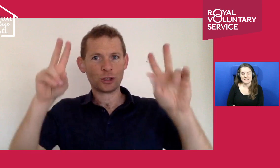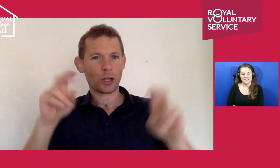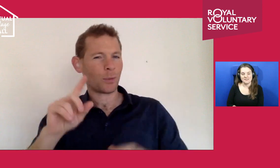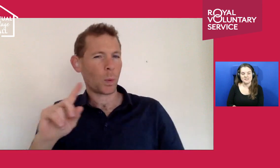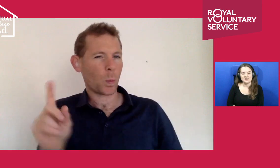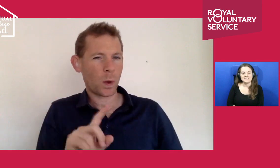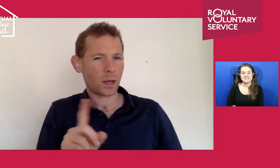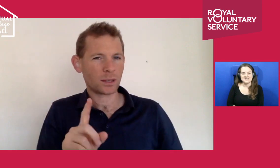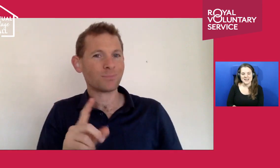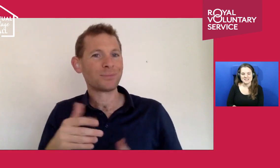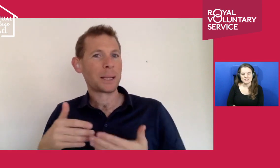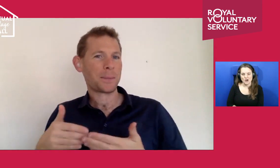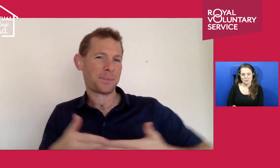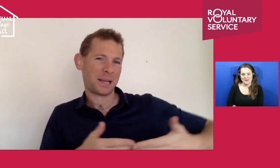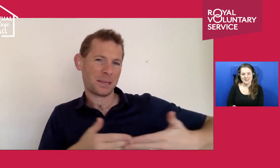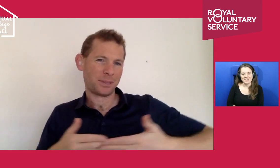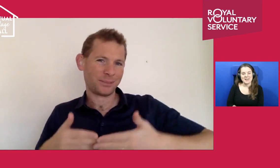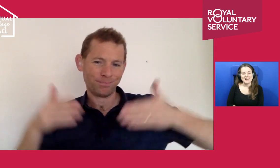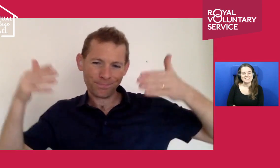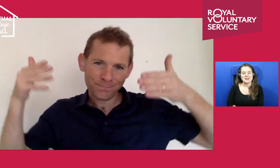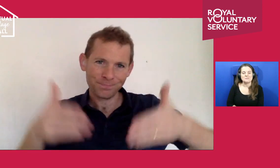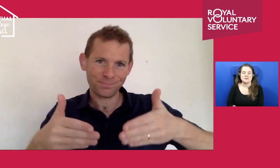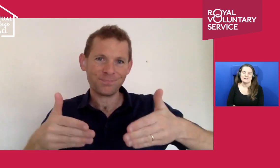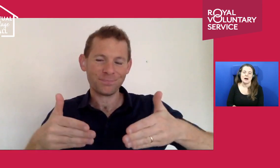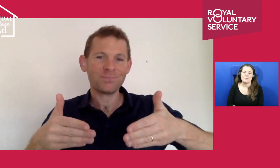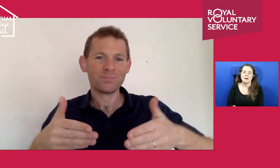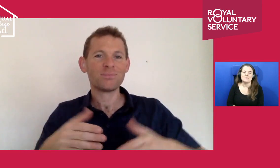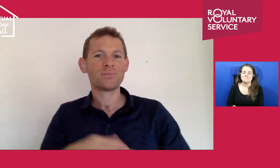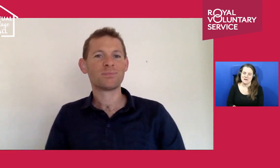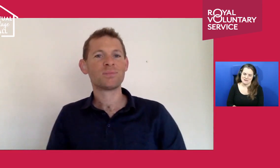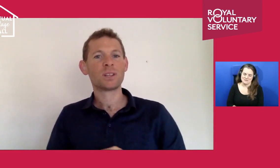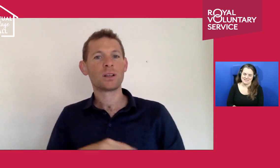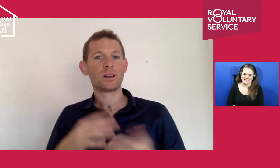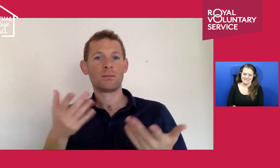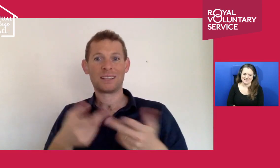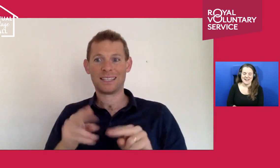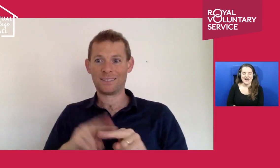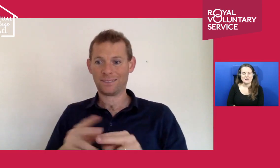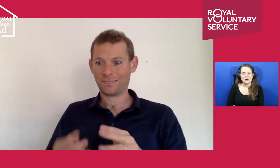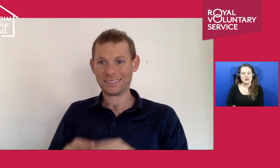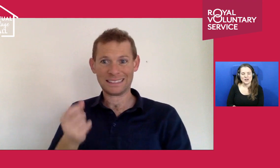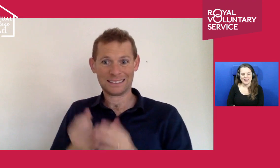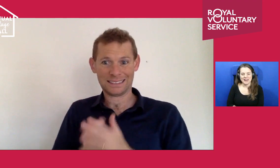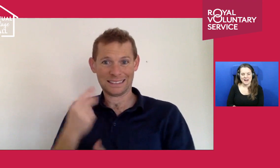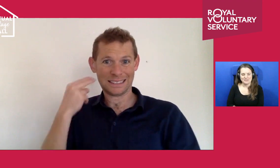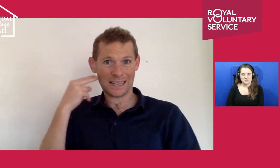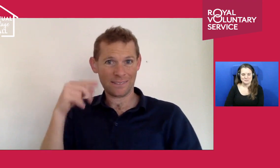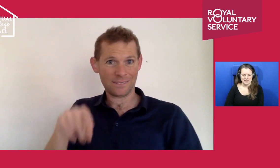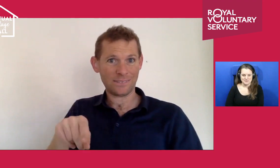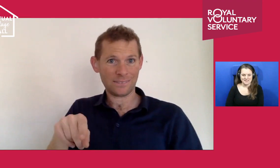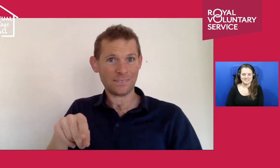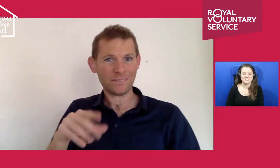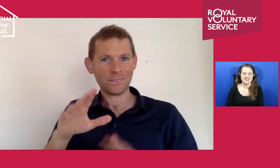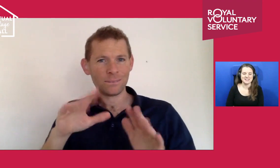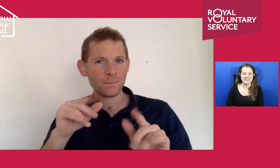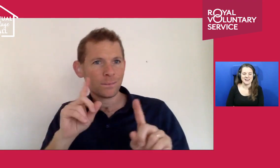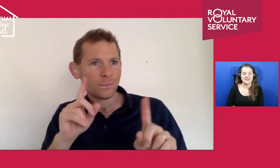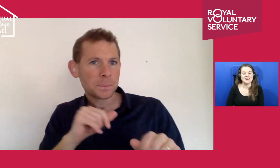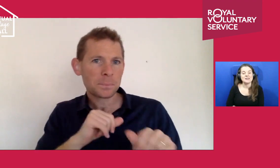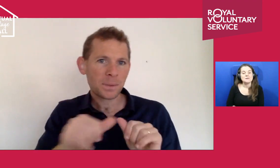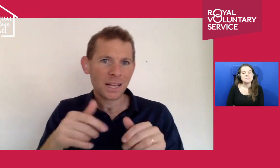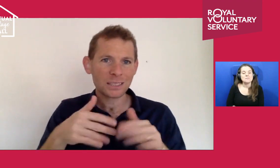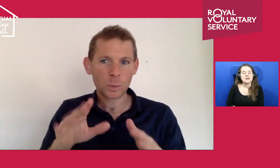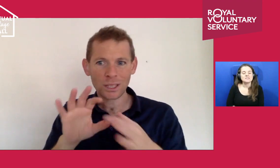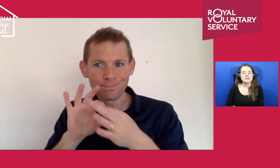that's done, today's topic is going to be about babies and about looking after babies and